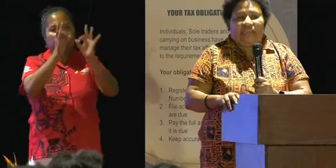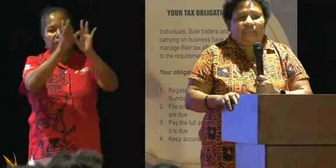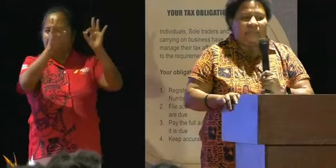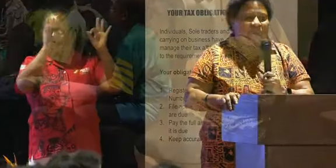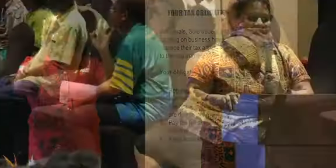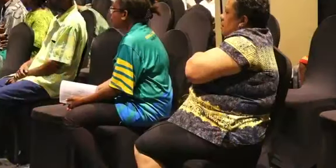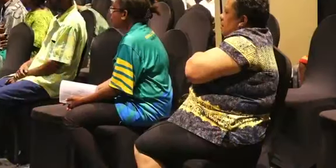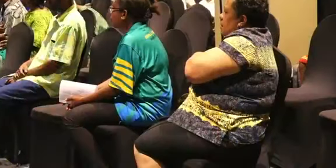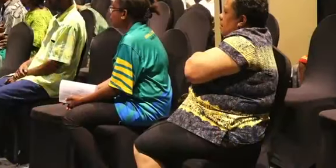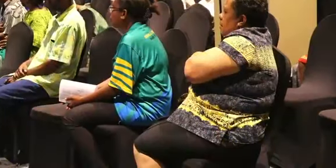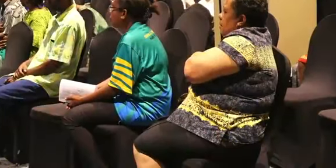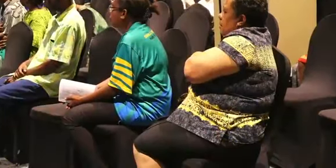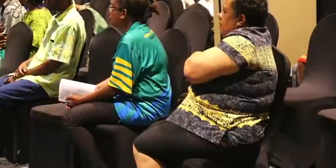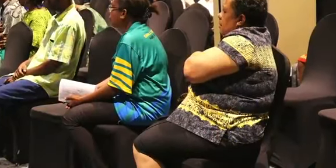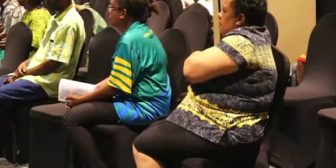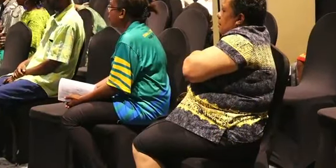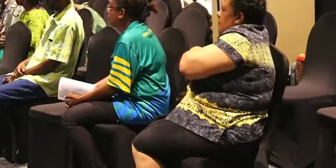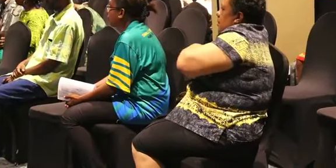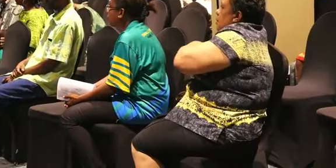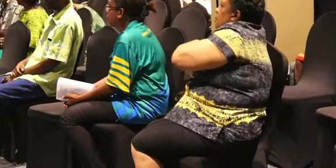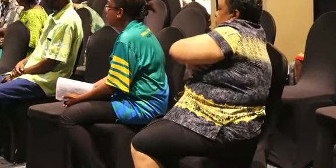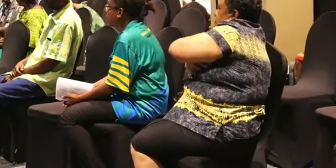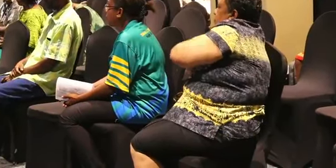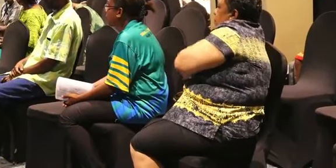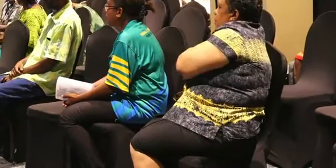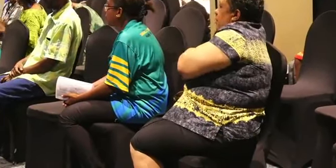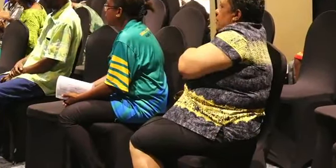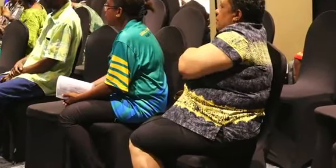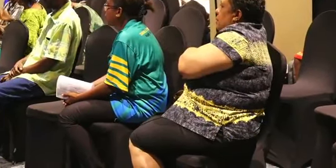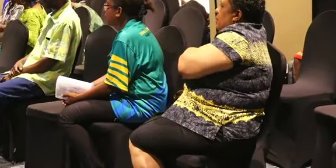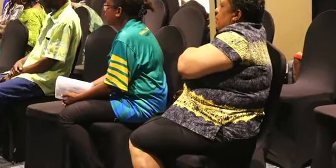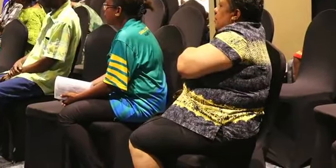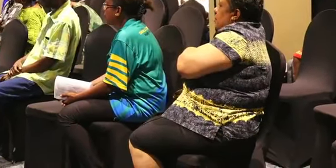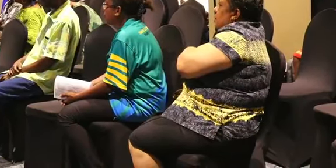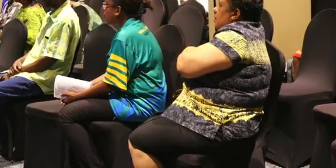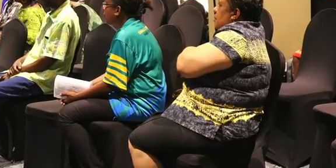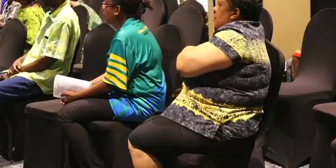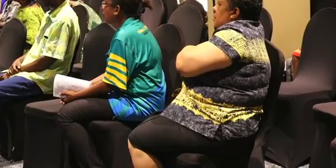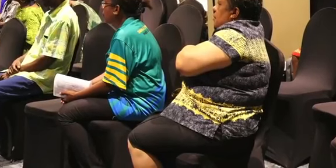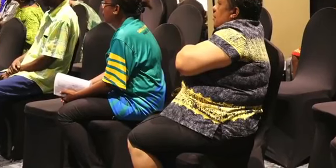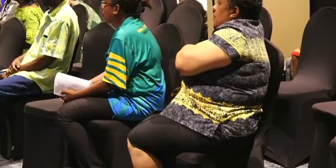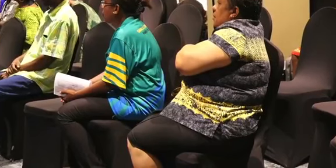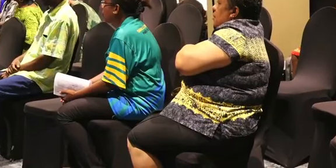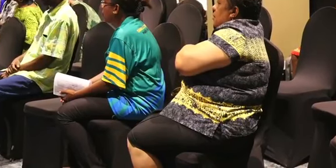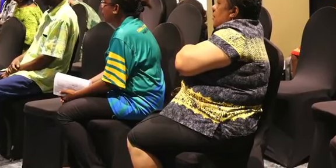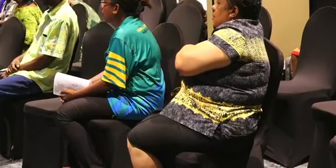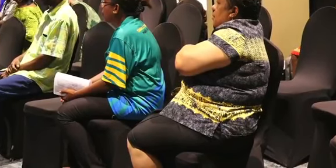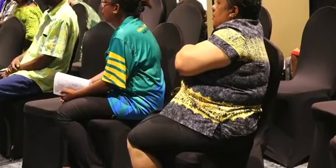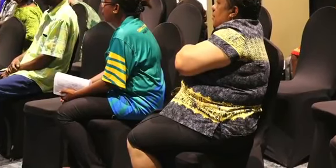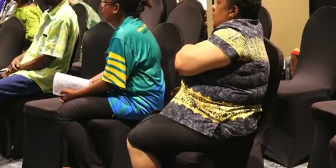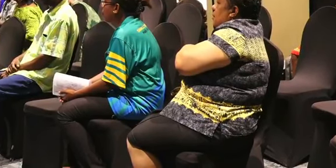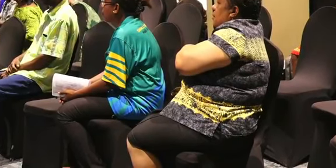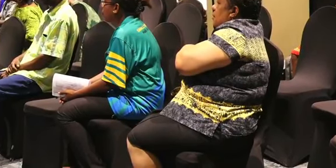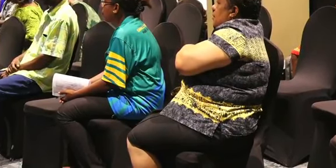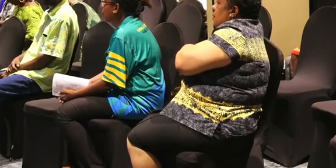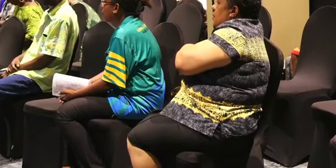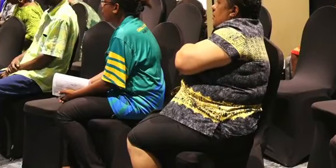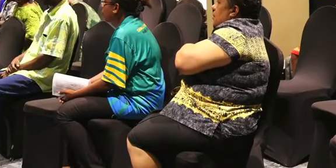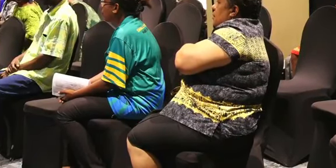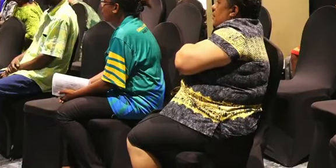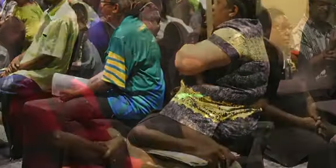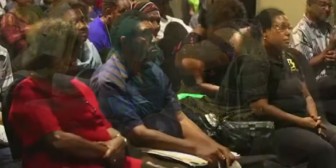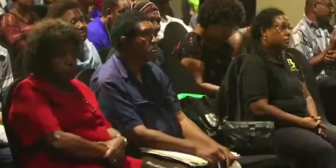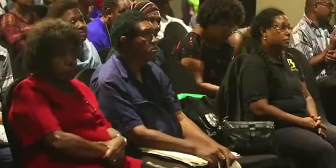So I think by just filing one pla annual reconciliation, Pastor. You just file one pla form in the beginning, talk seven mitla, like how